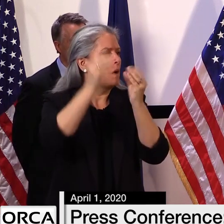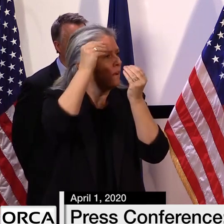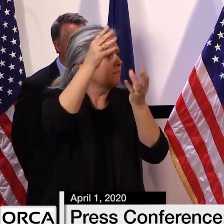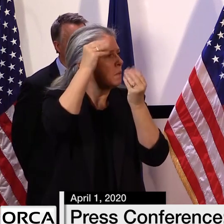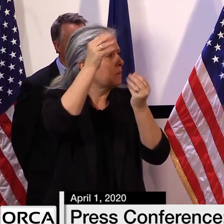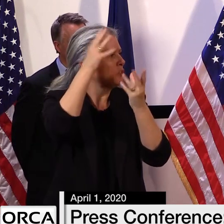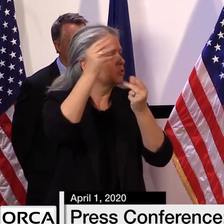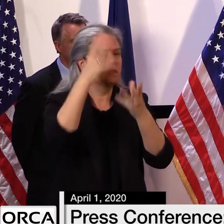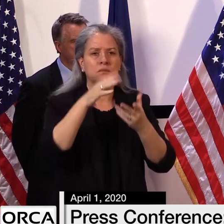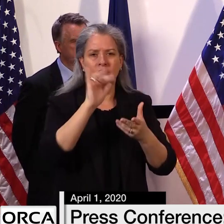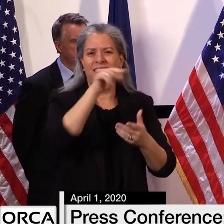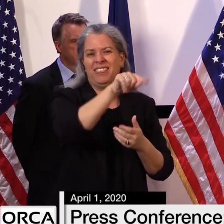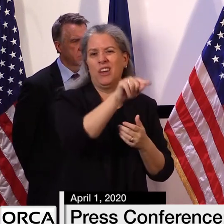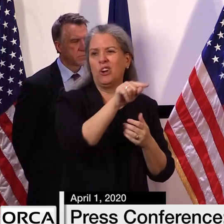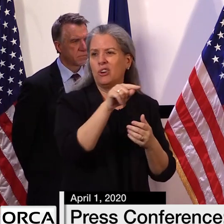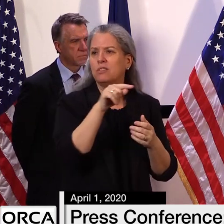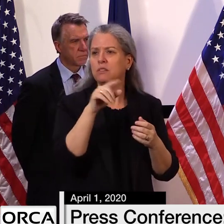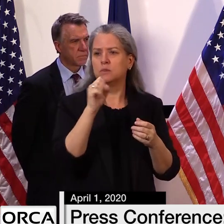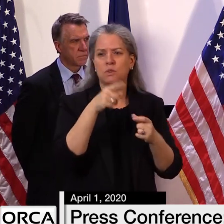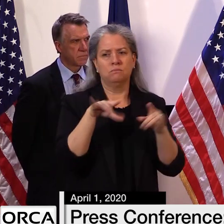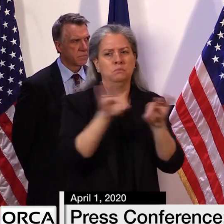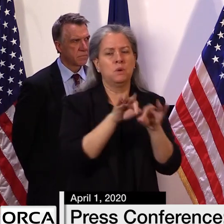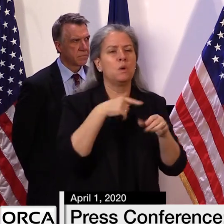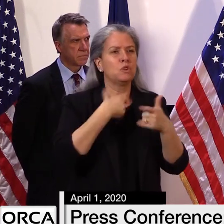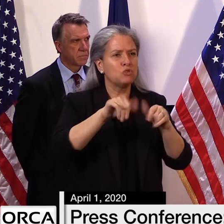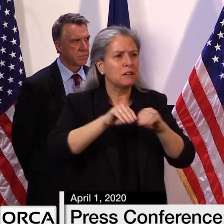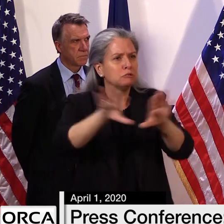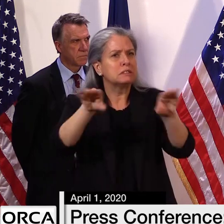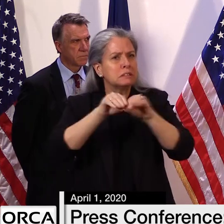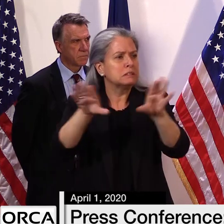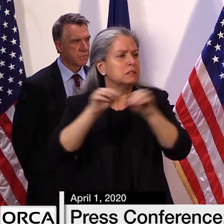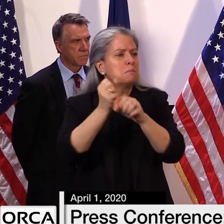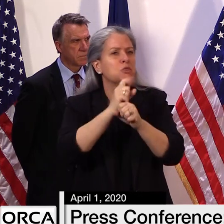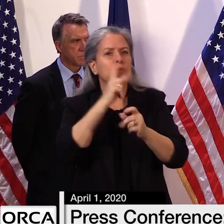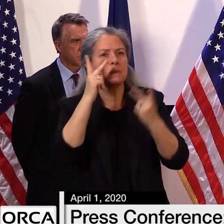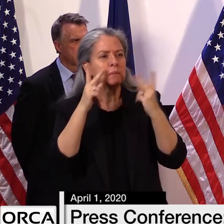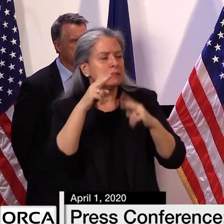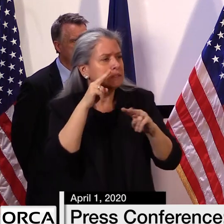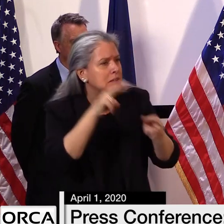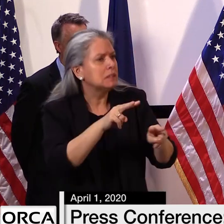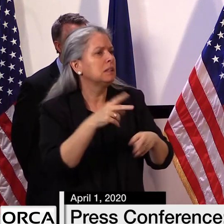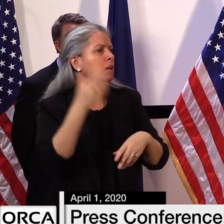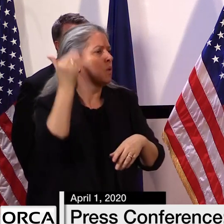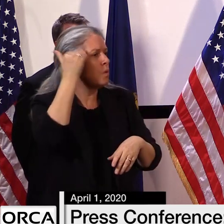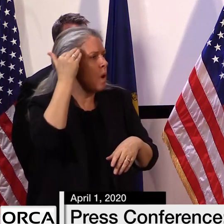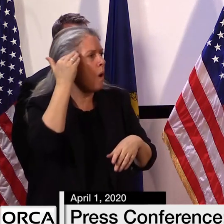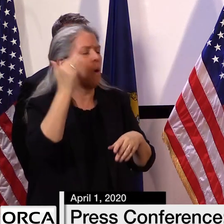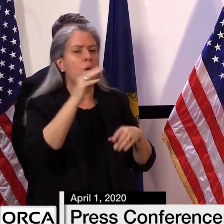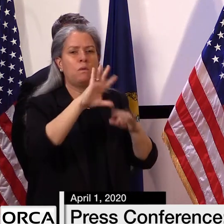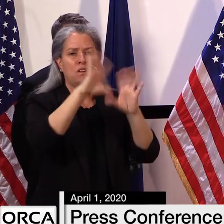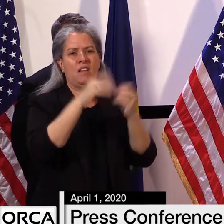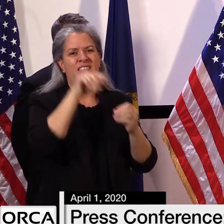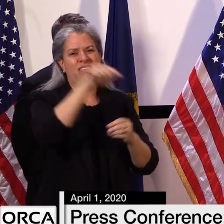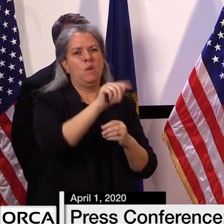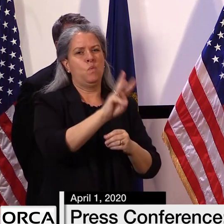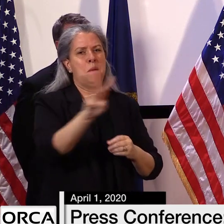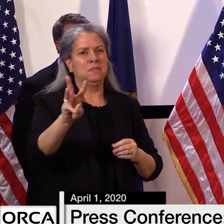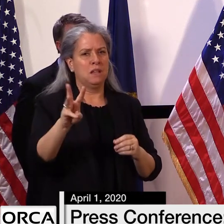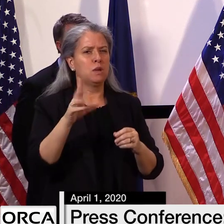push that information out and extending our public outreach as we speak. So with that, I will turn it over to the